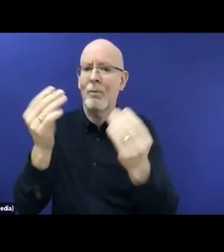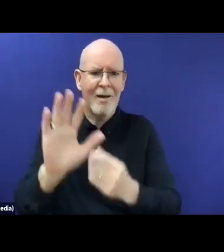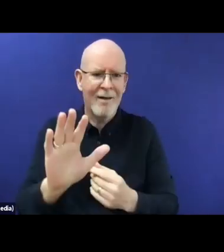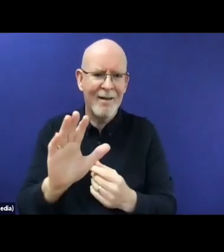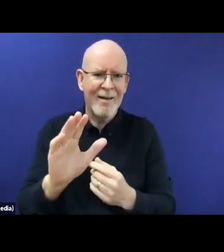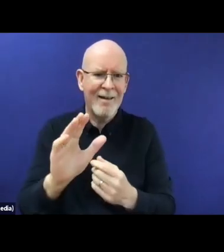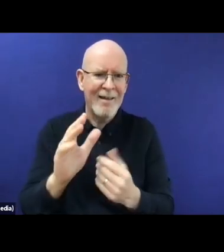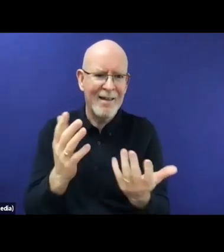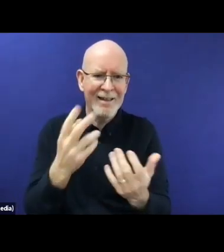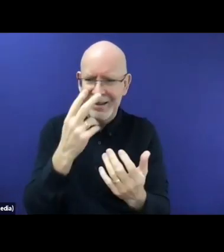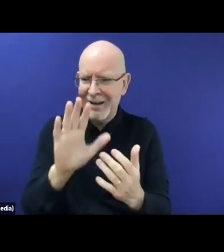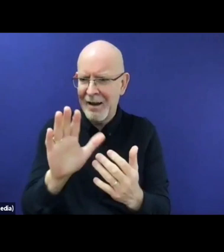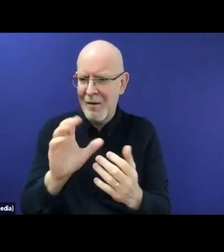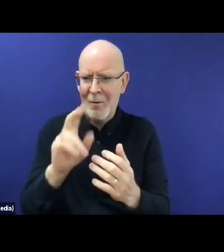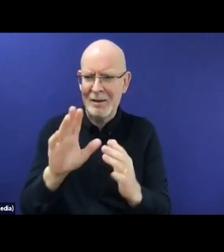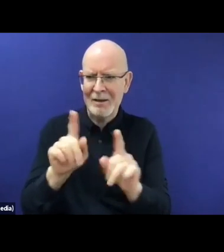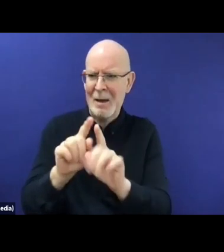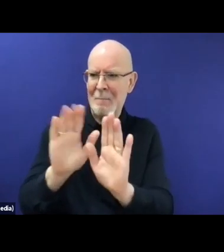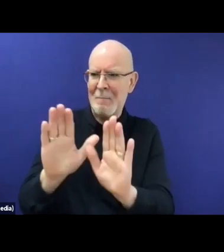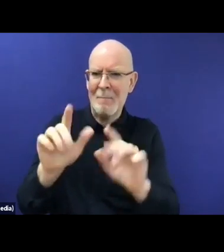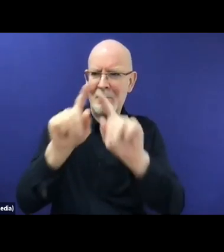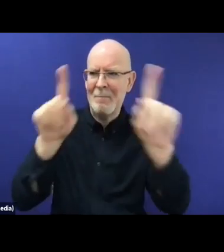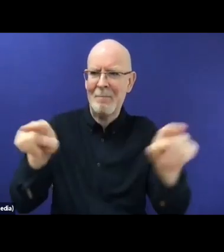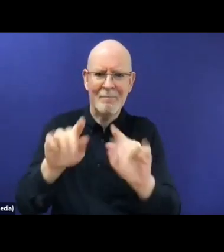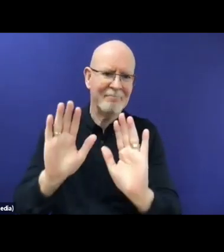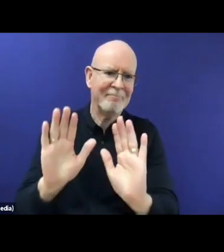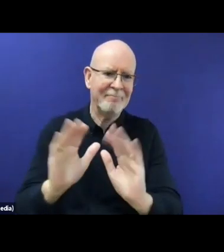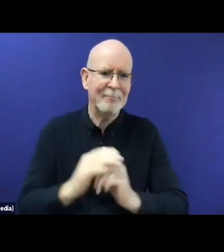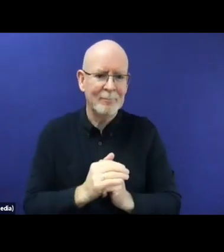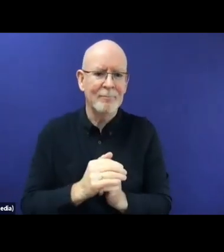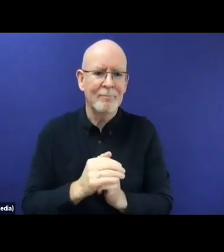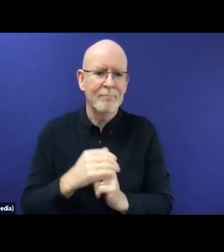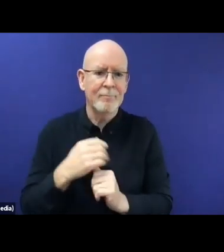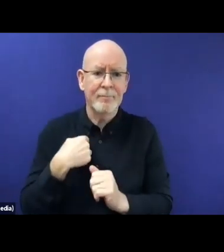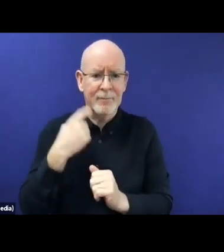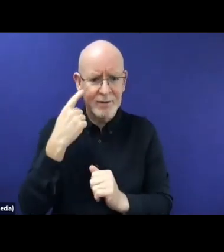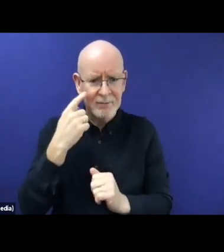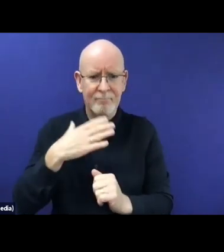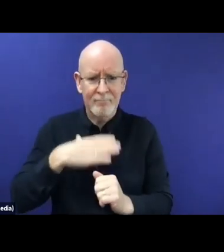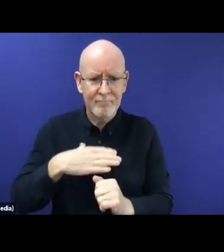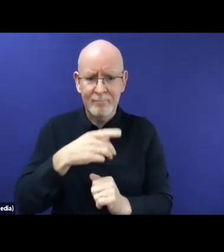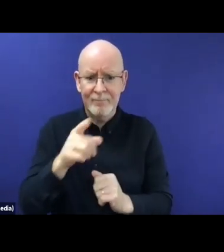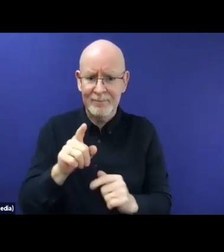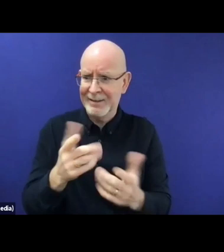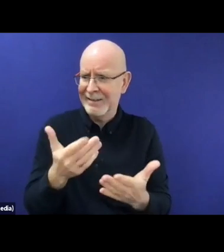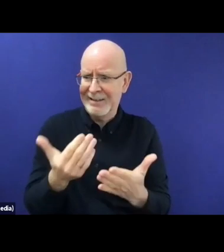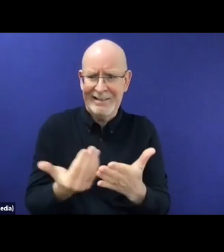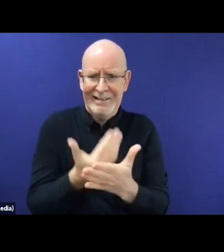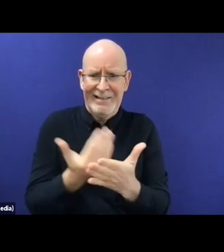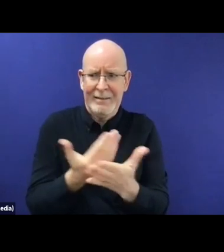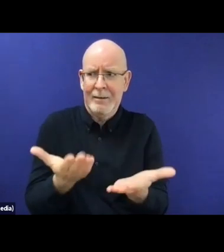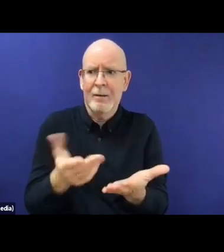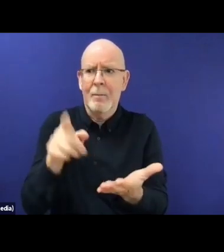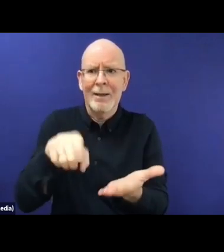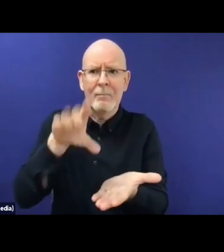closed captioning running this afternoon, and if you click on there, you will see live closed captioning